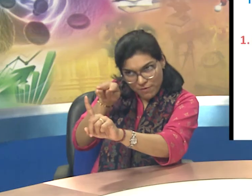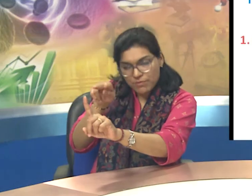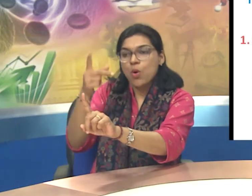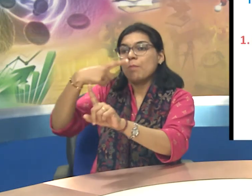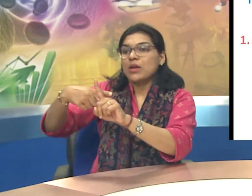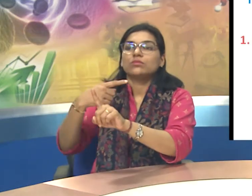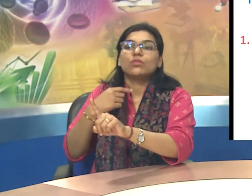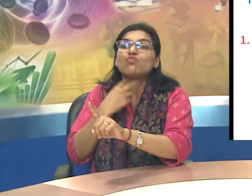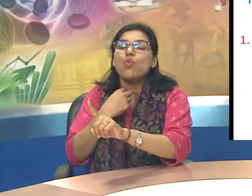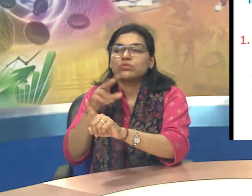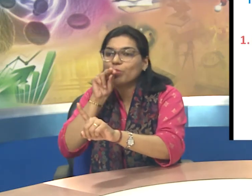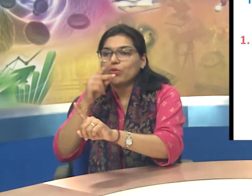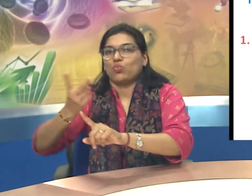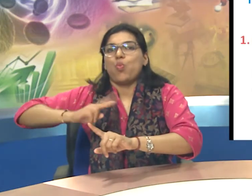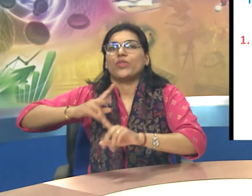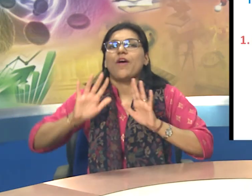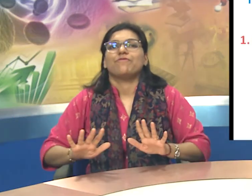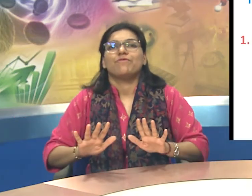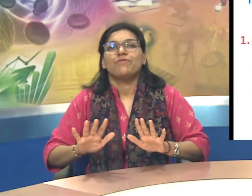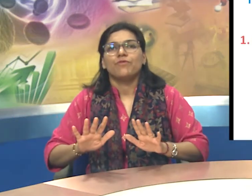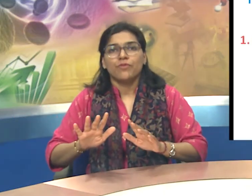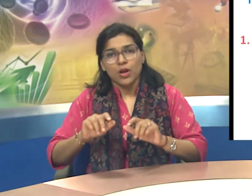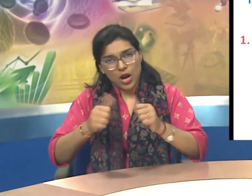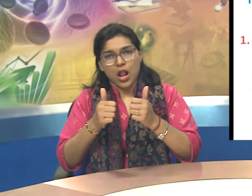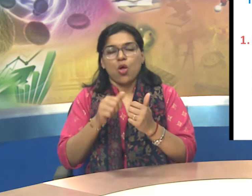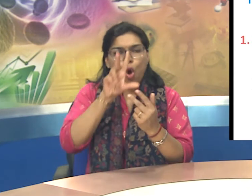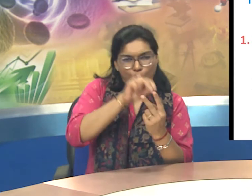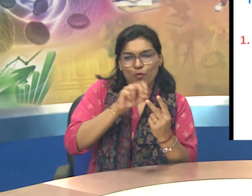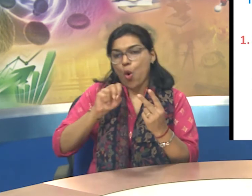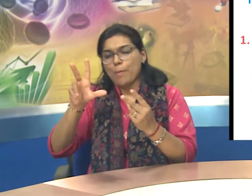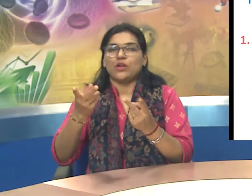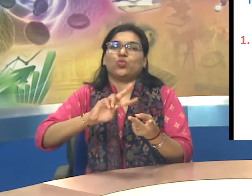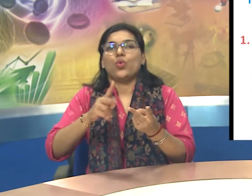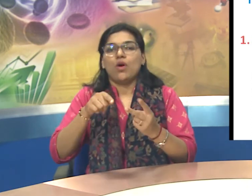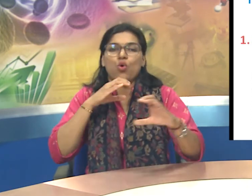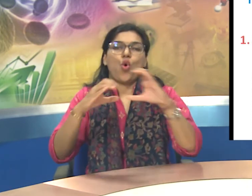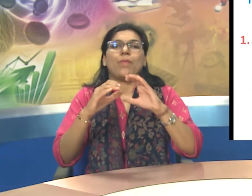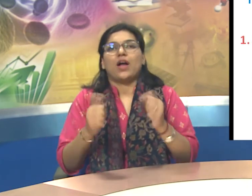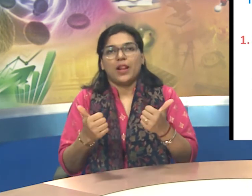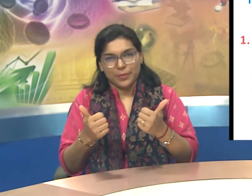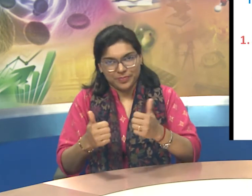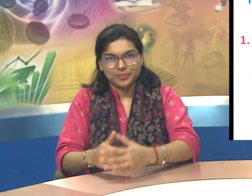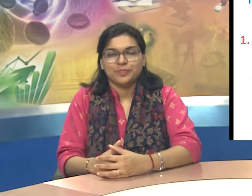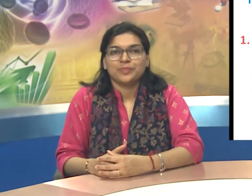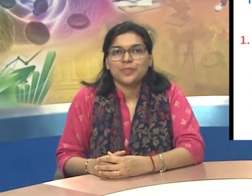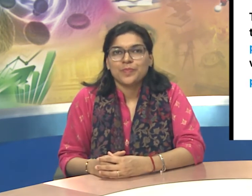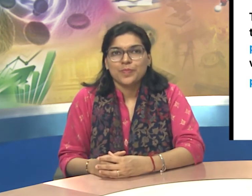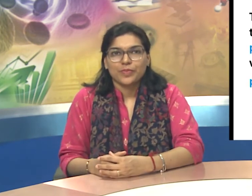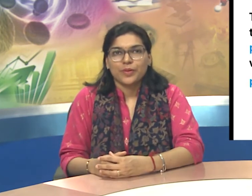It allows two-way video, but the video is only one way.